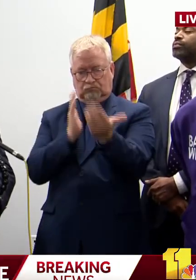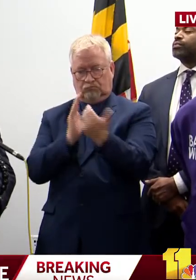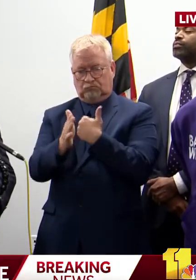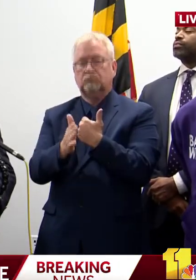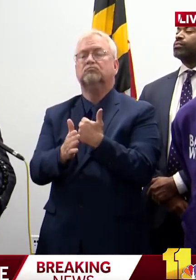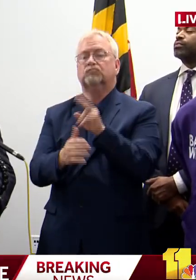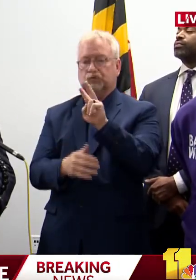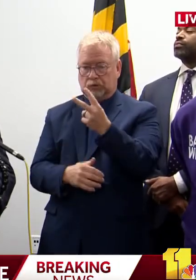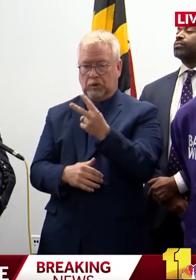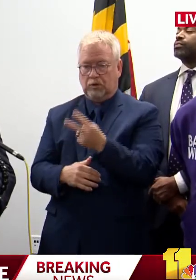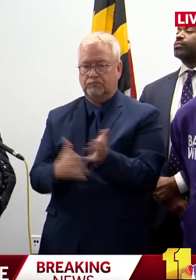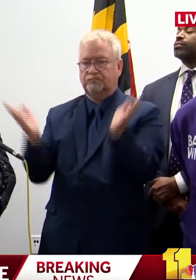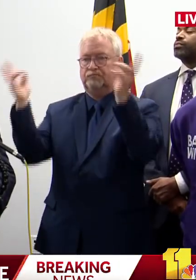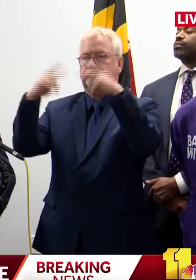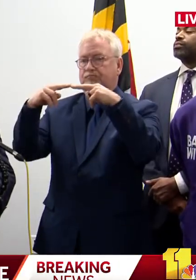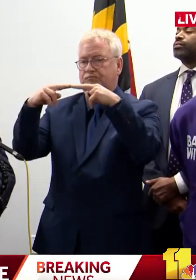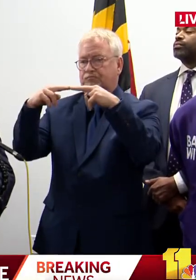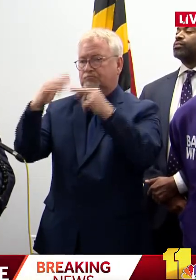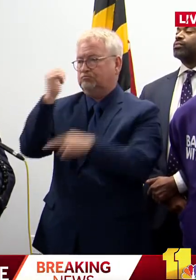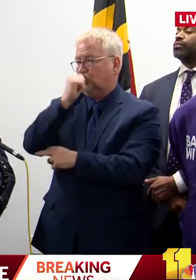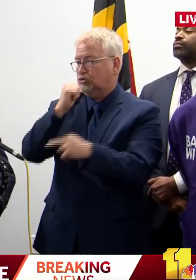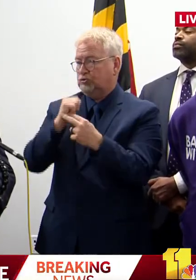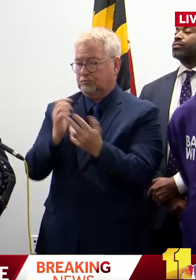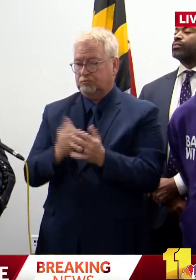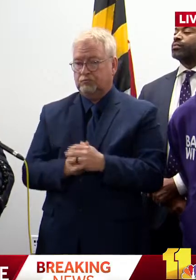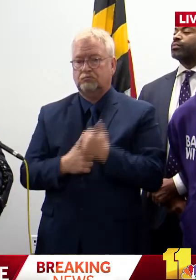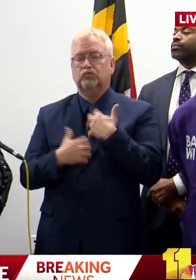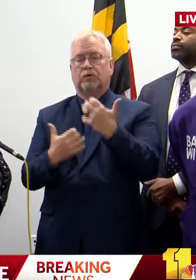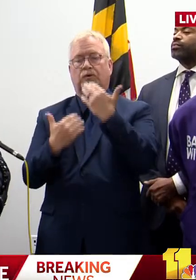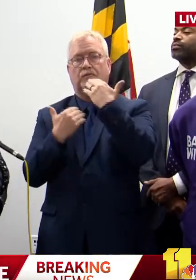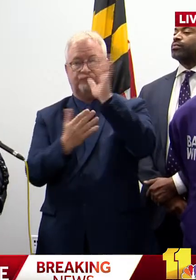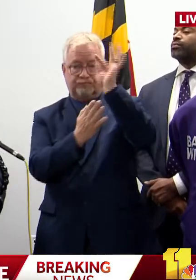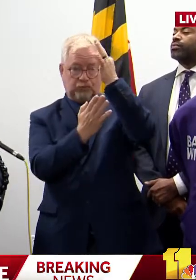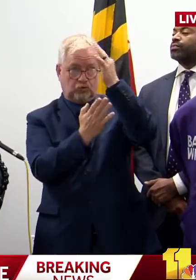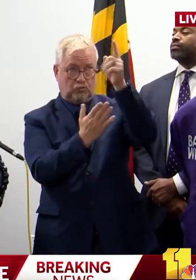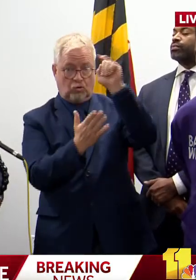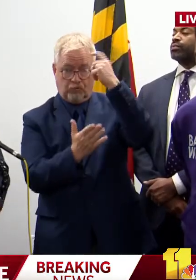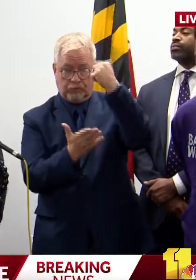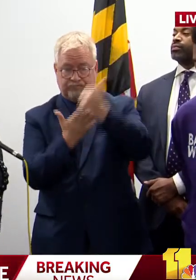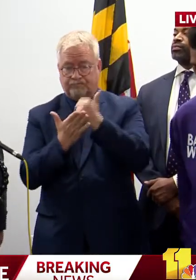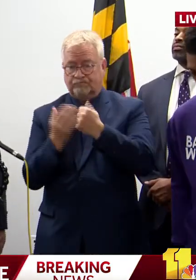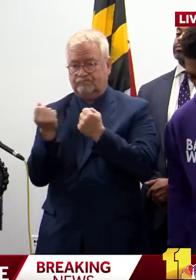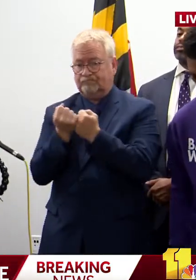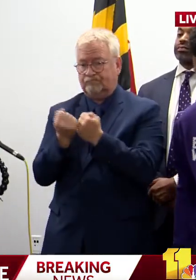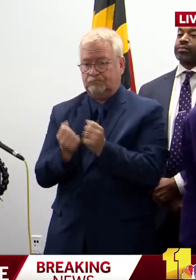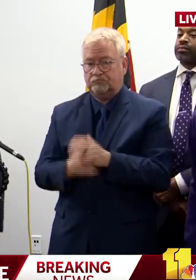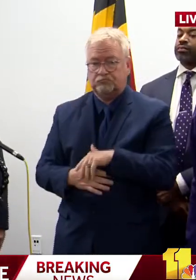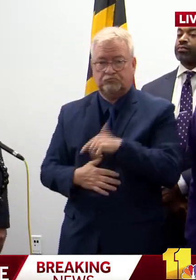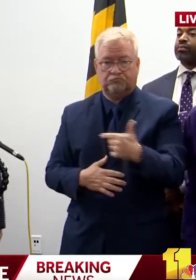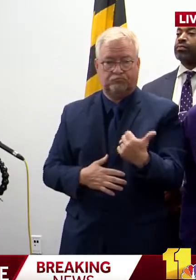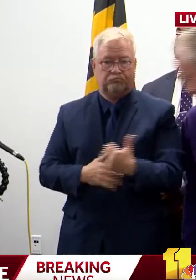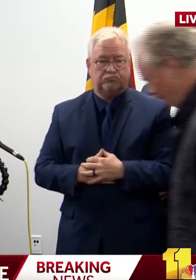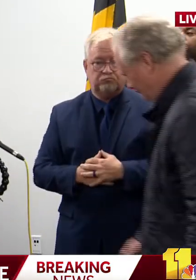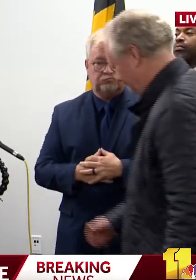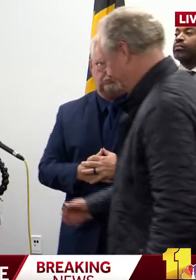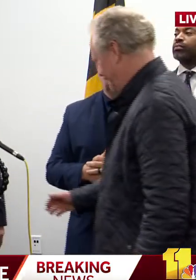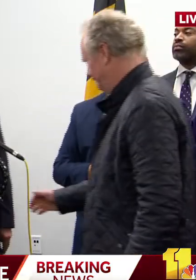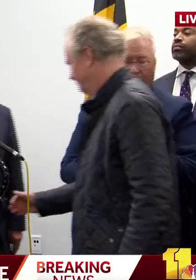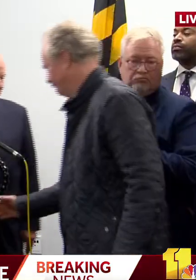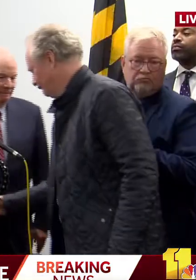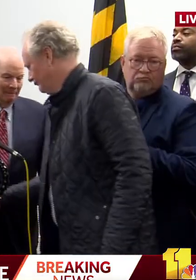and we appreciate the fact that the federal government will be there every step of the way. Senator Van Hollen.